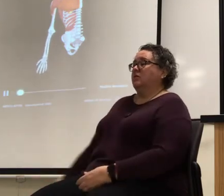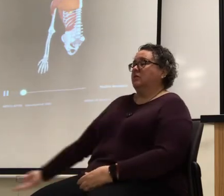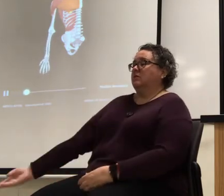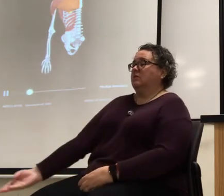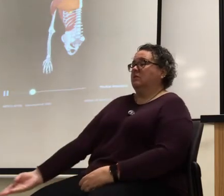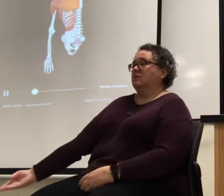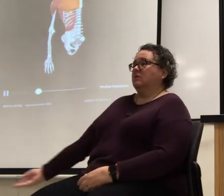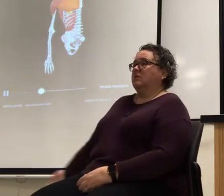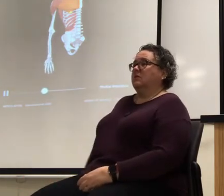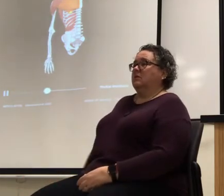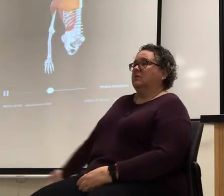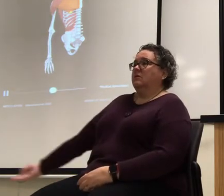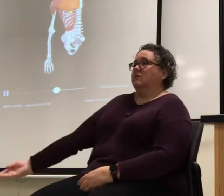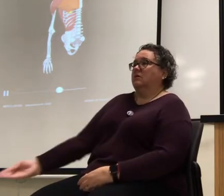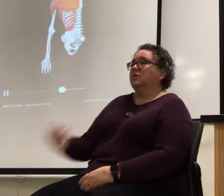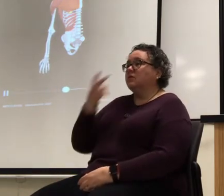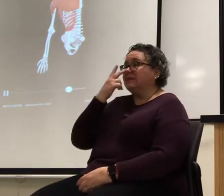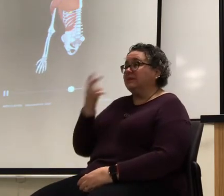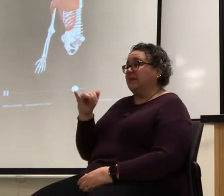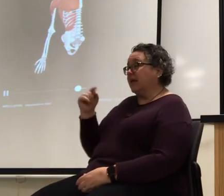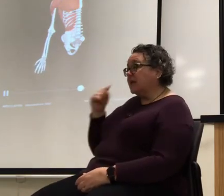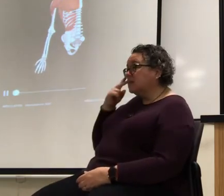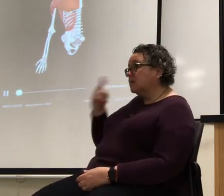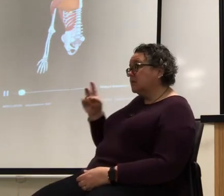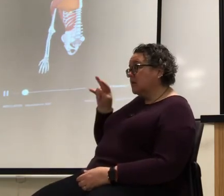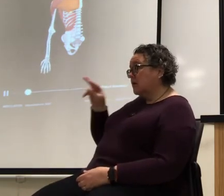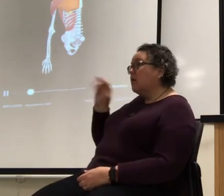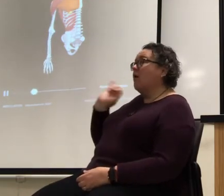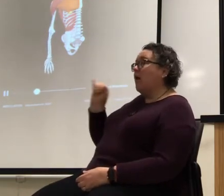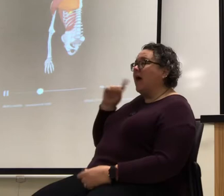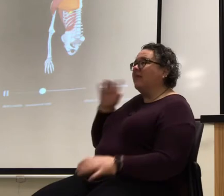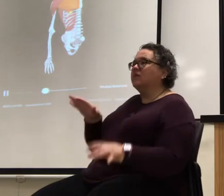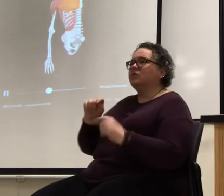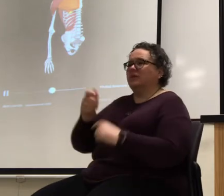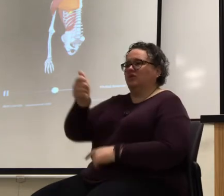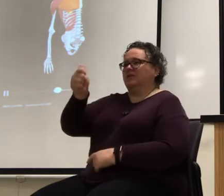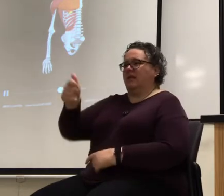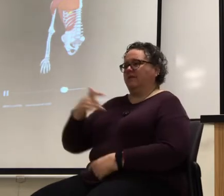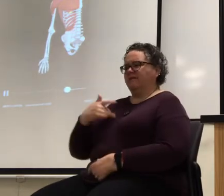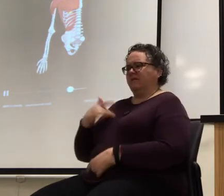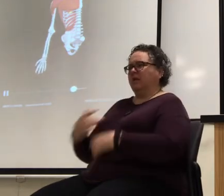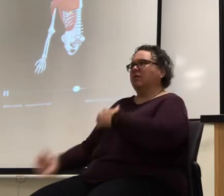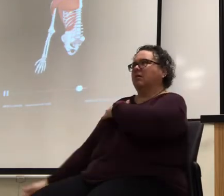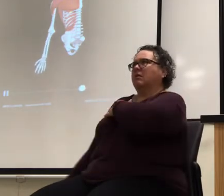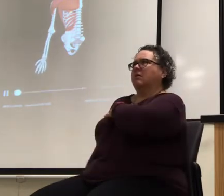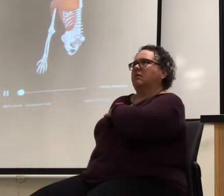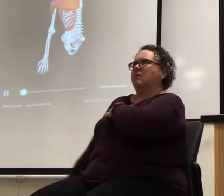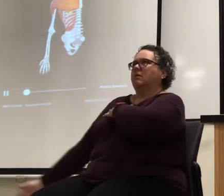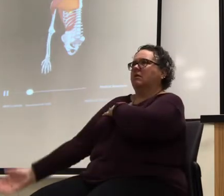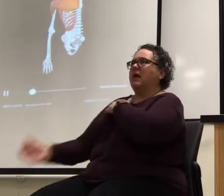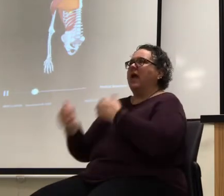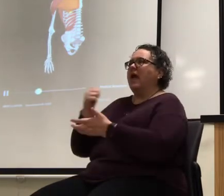what it does. You see it, then do it on your own body. Like, right, do it. You feel your muscles contract. It really helps you to